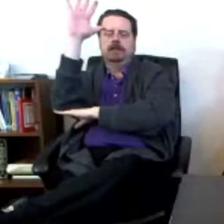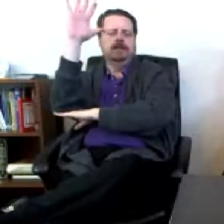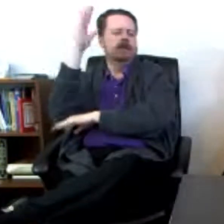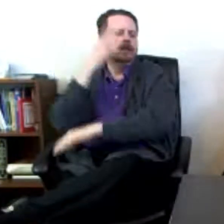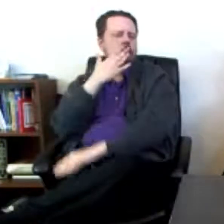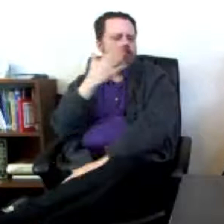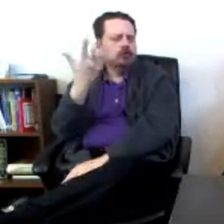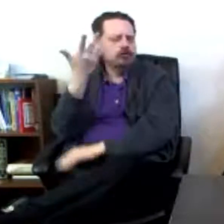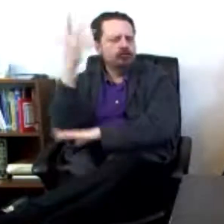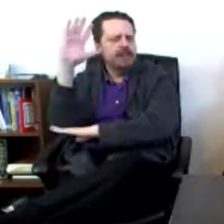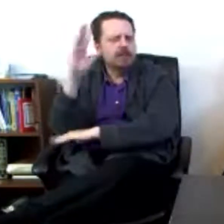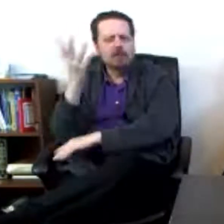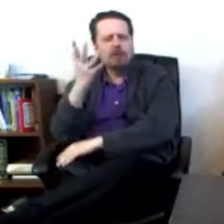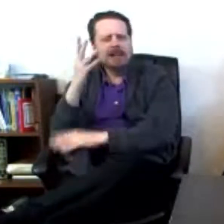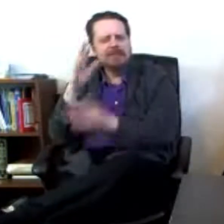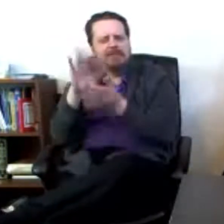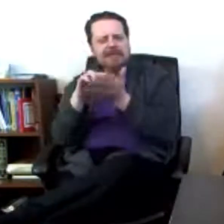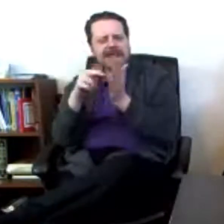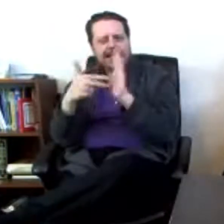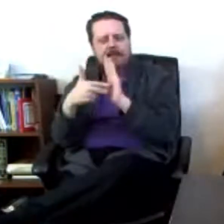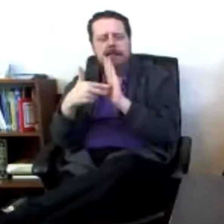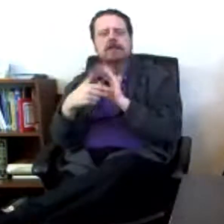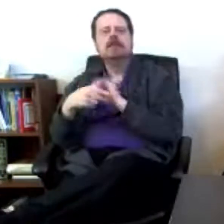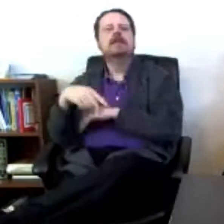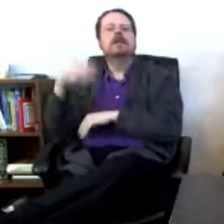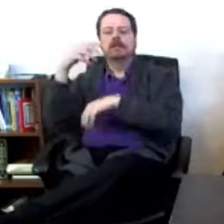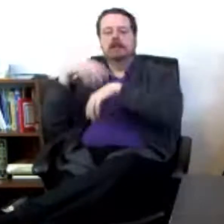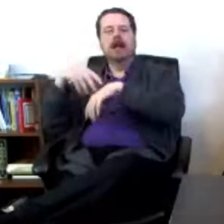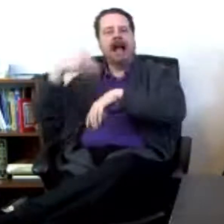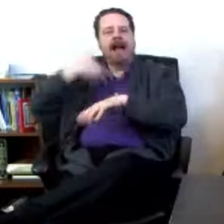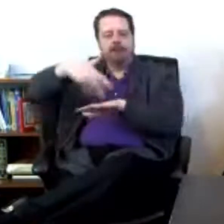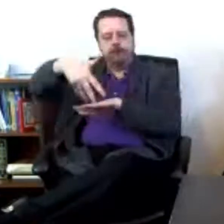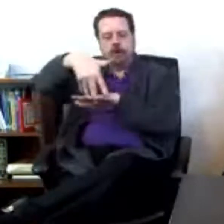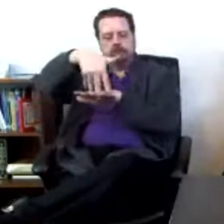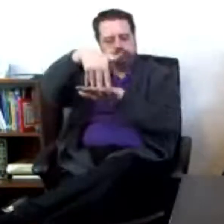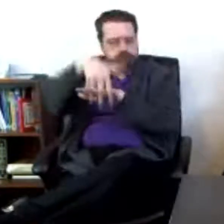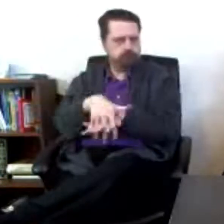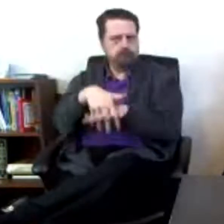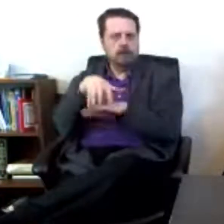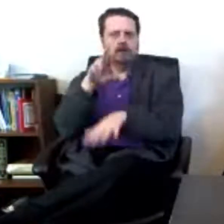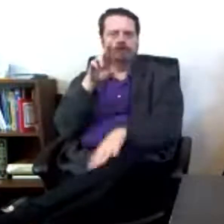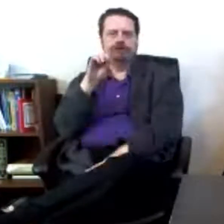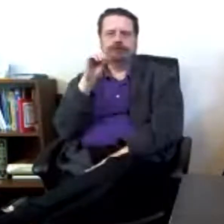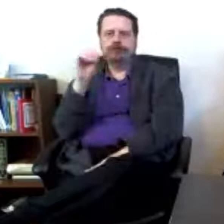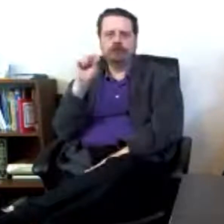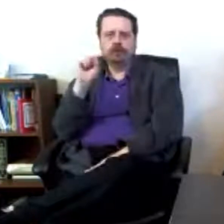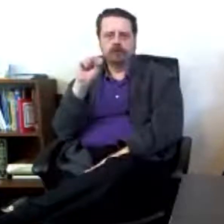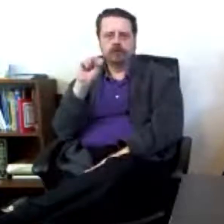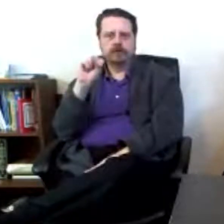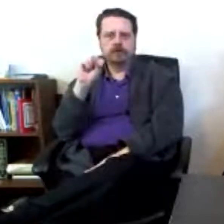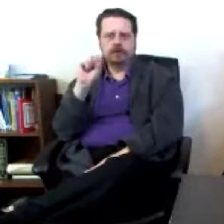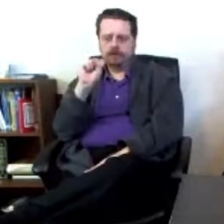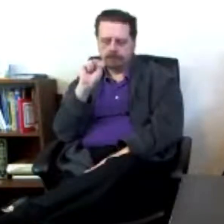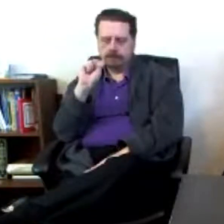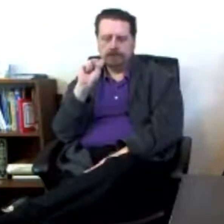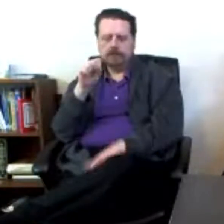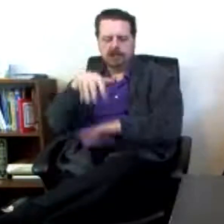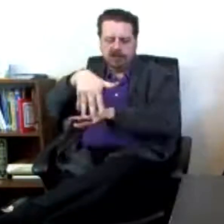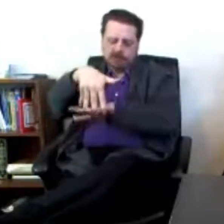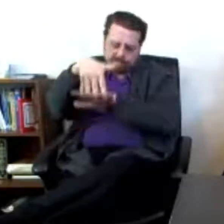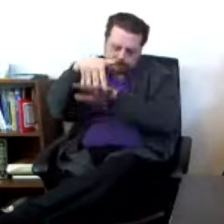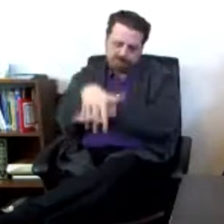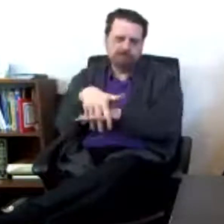What is a good tree? A good tree is a tree that is fixed. It has deep roots, so it is solidly